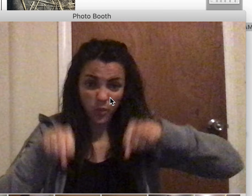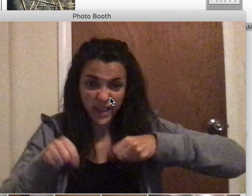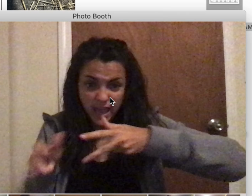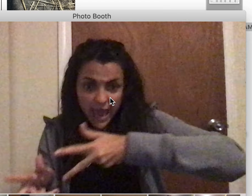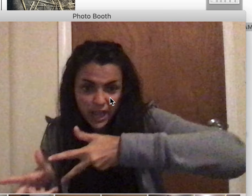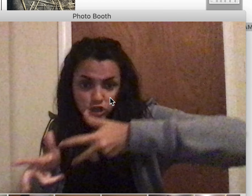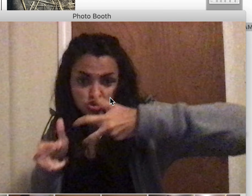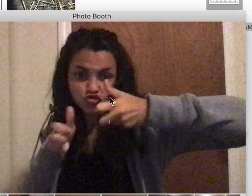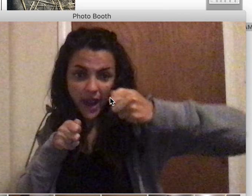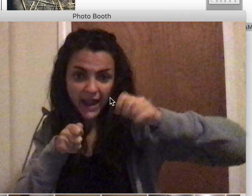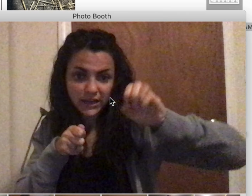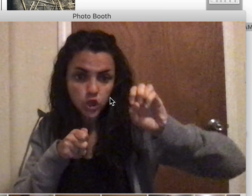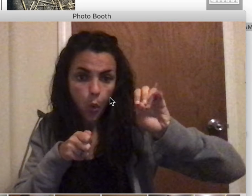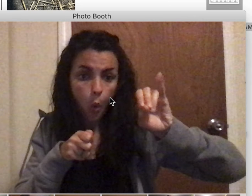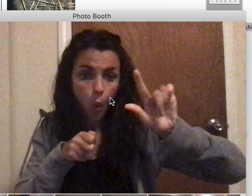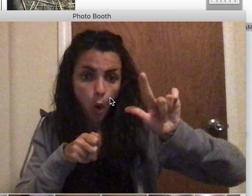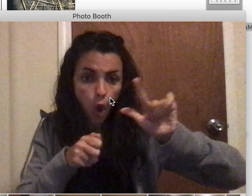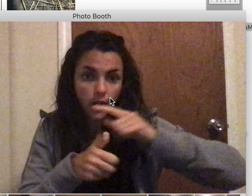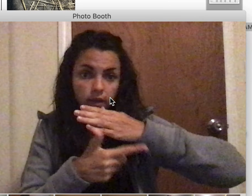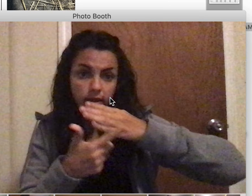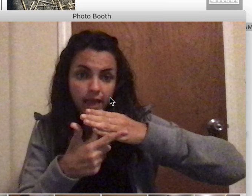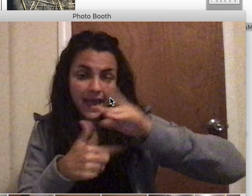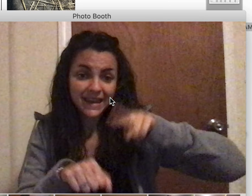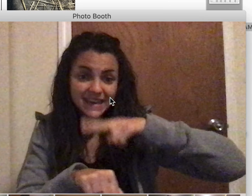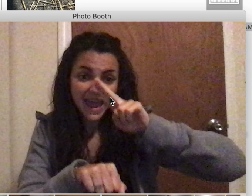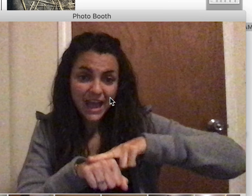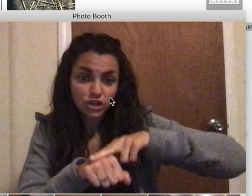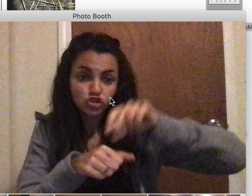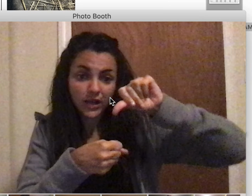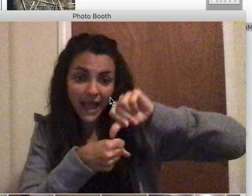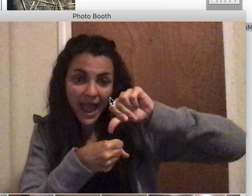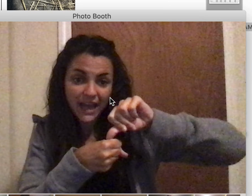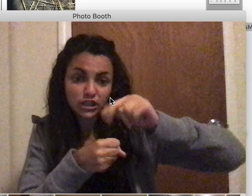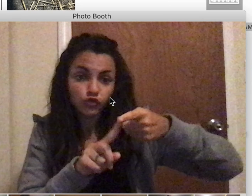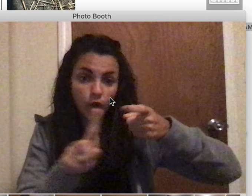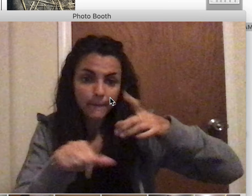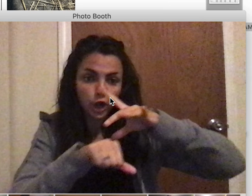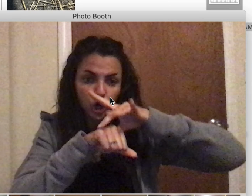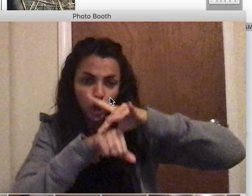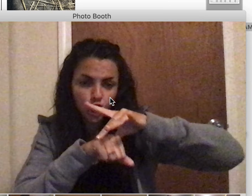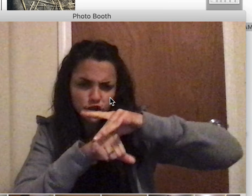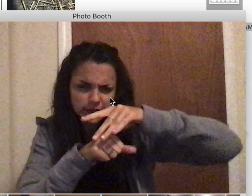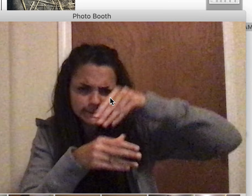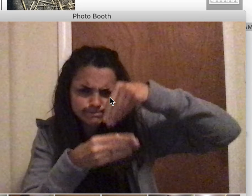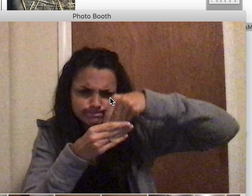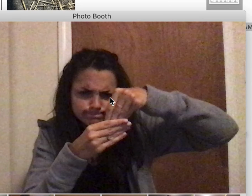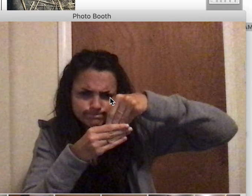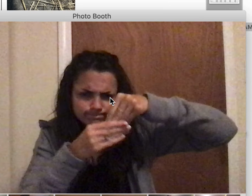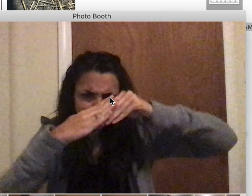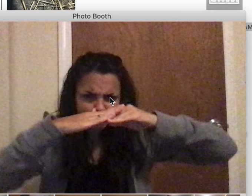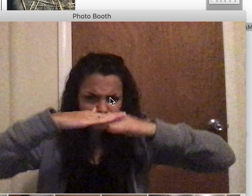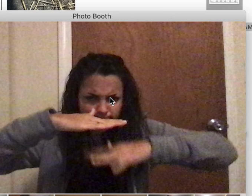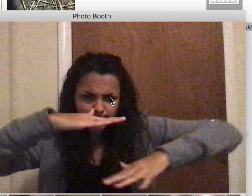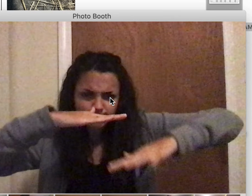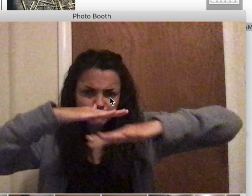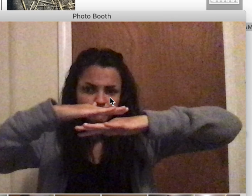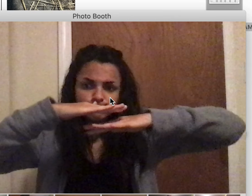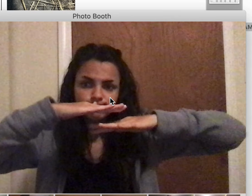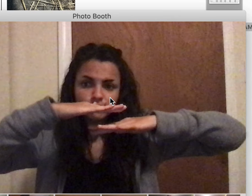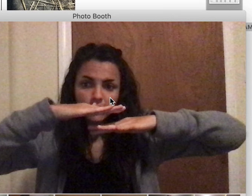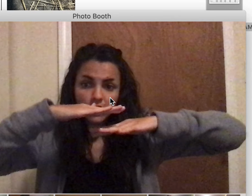gas from Earth's interior. Now let's take a look at the first task, which is